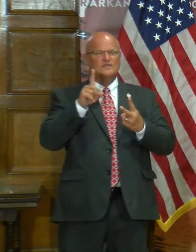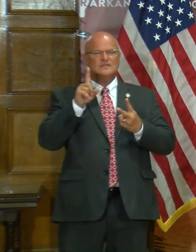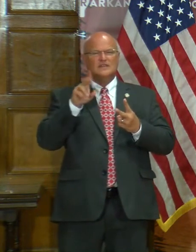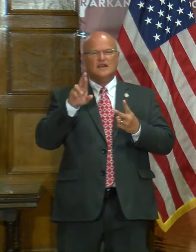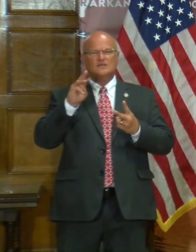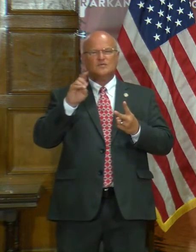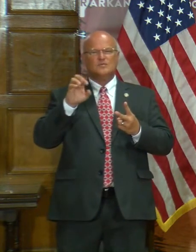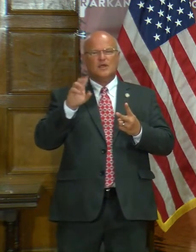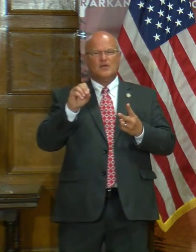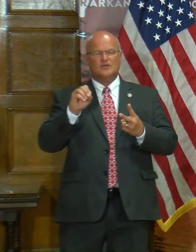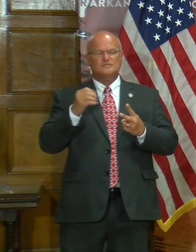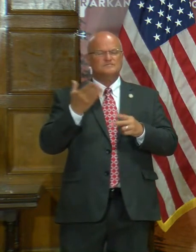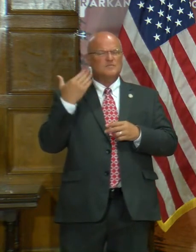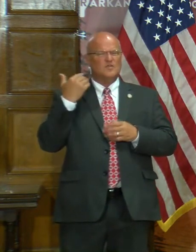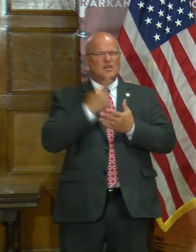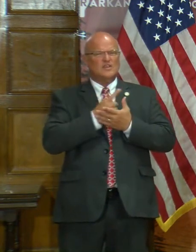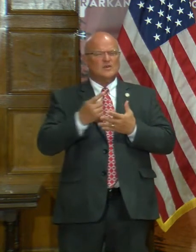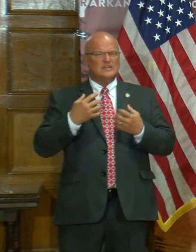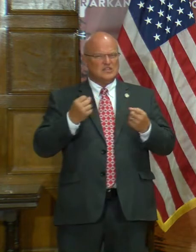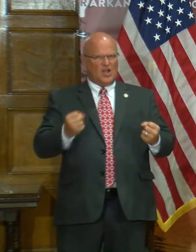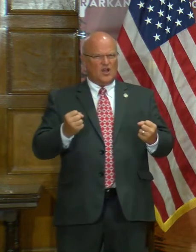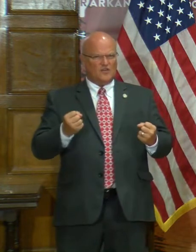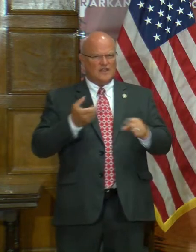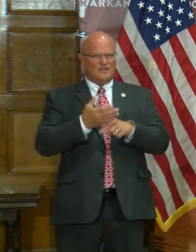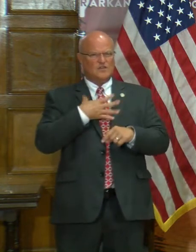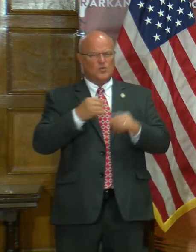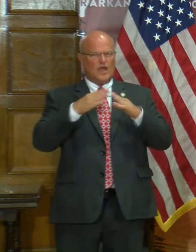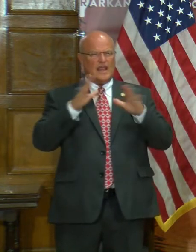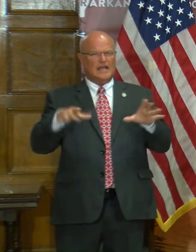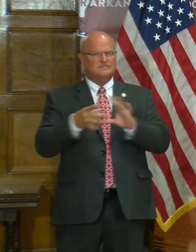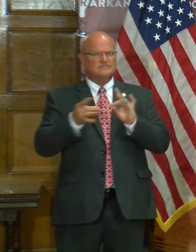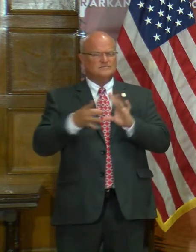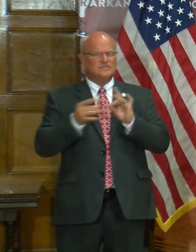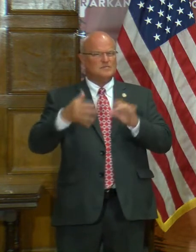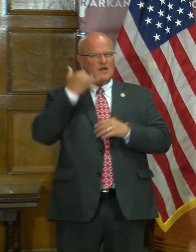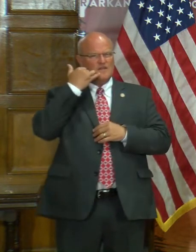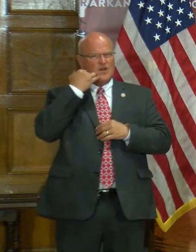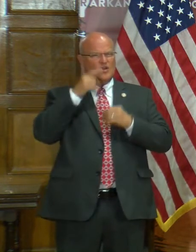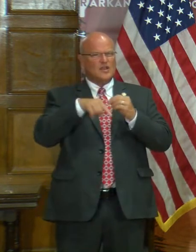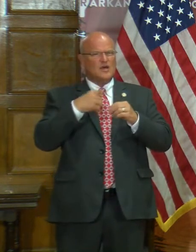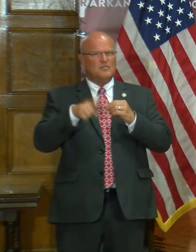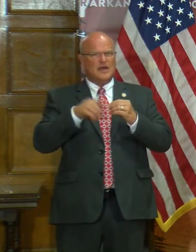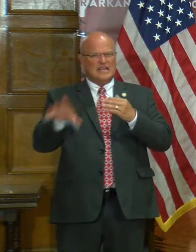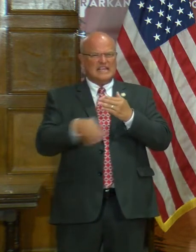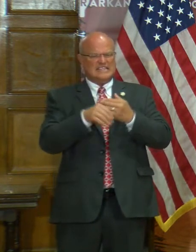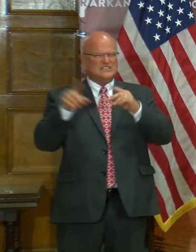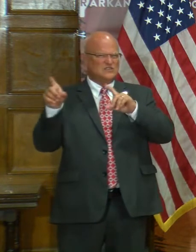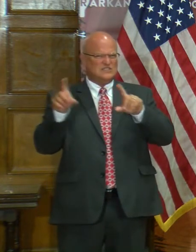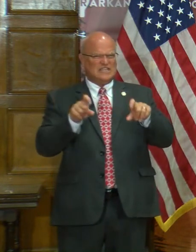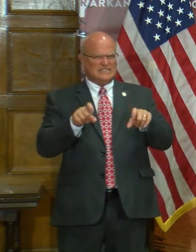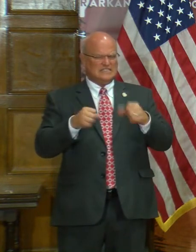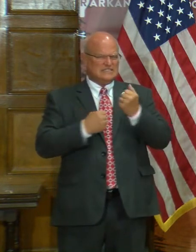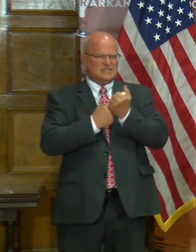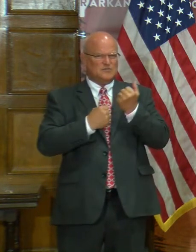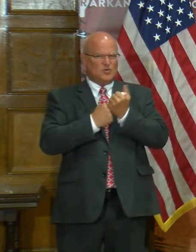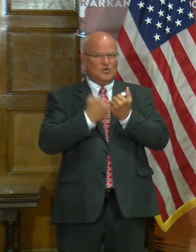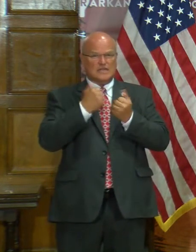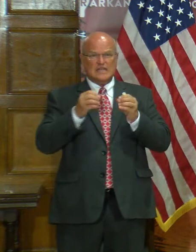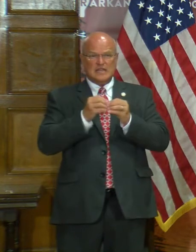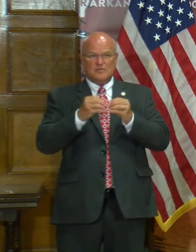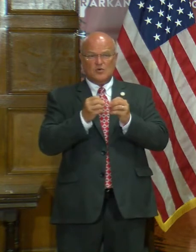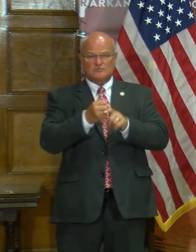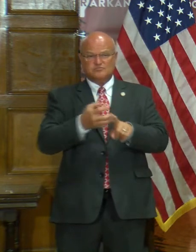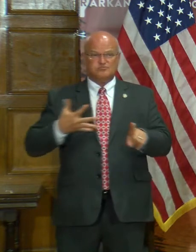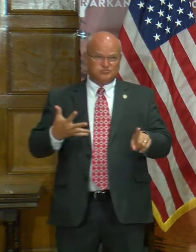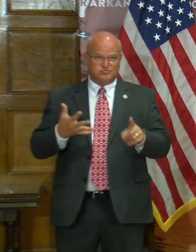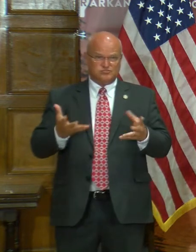week, you mentioned confidence after a White House briefing by phone of additional testing support. Is there any other detail on